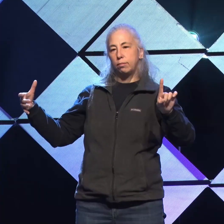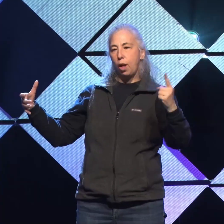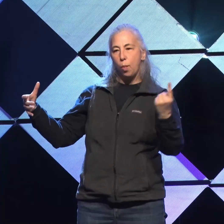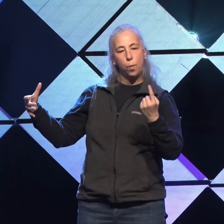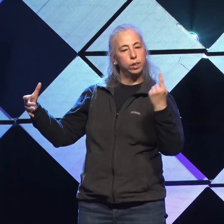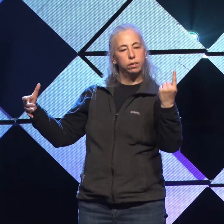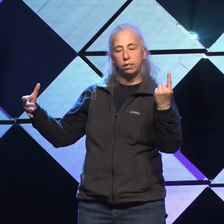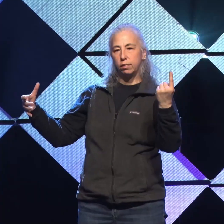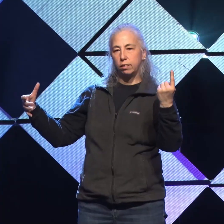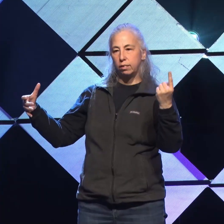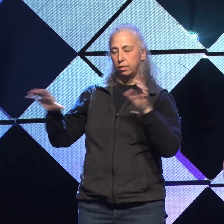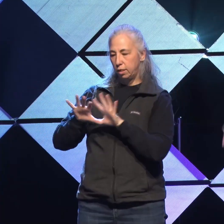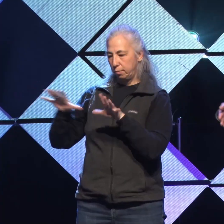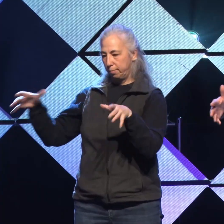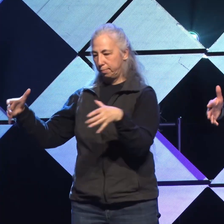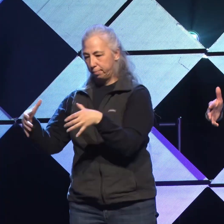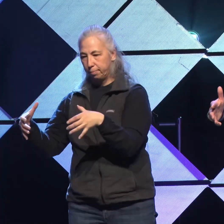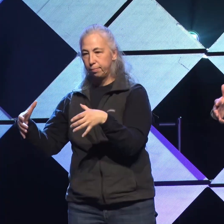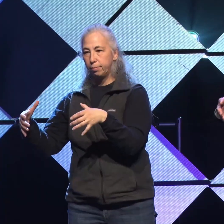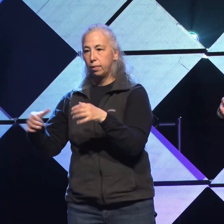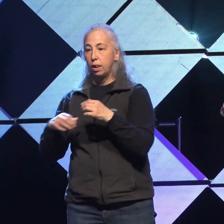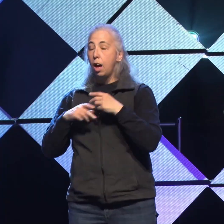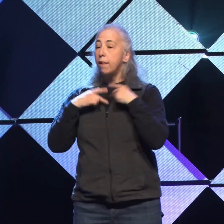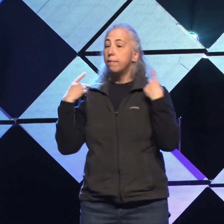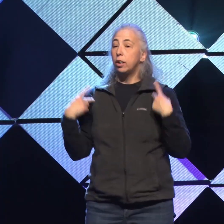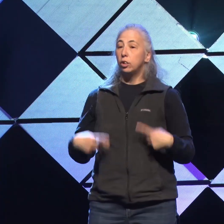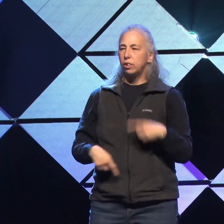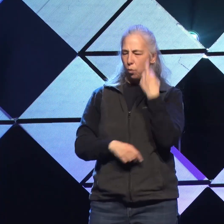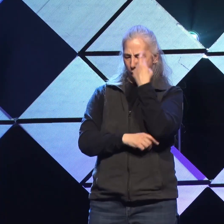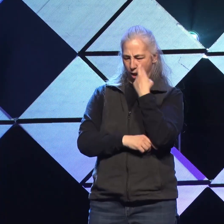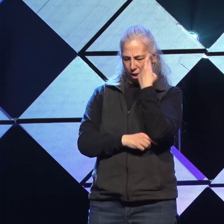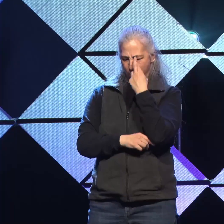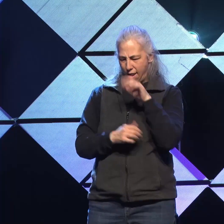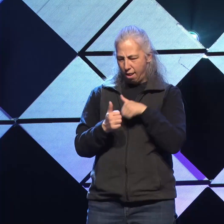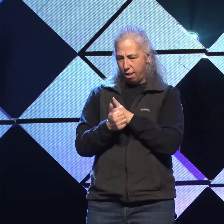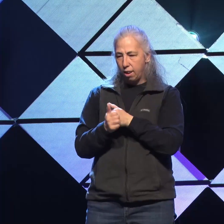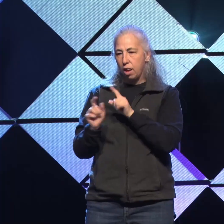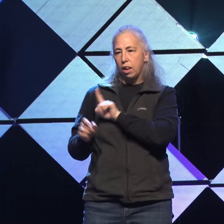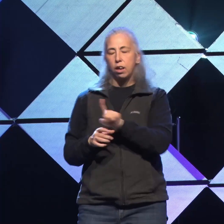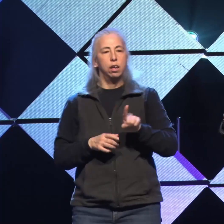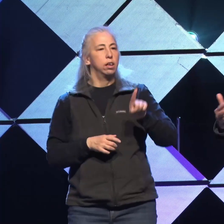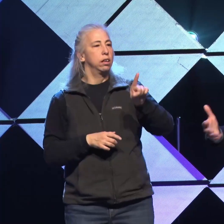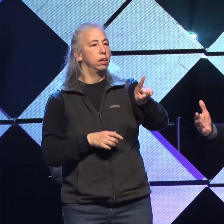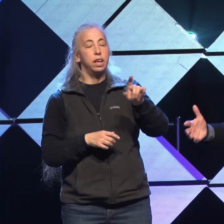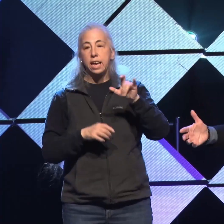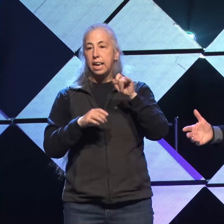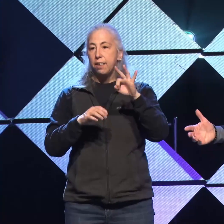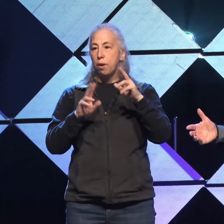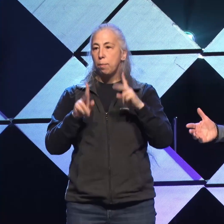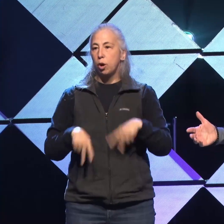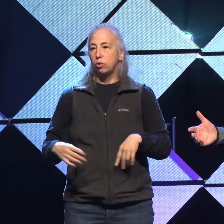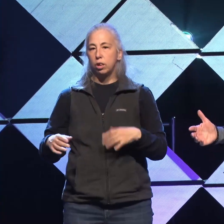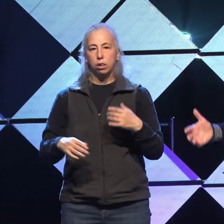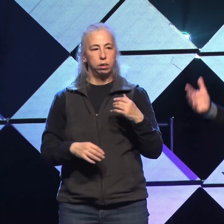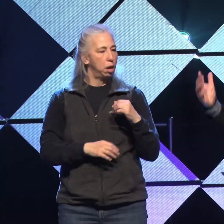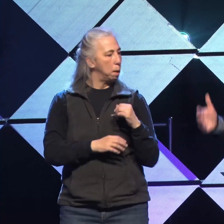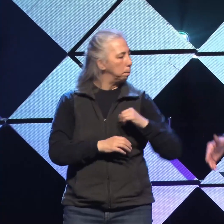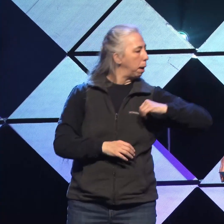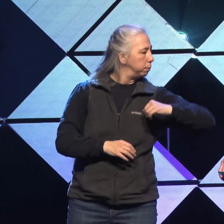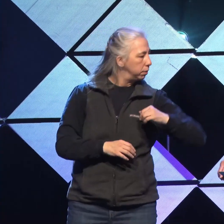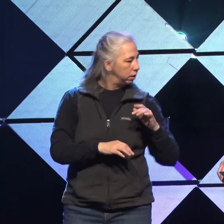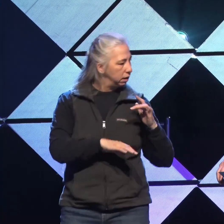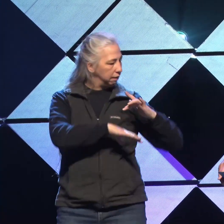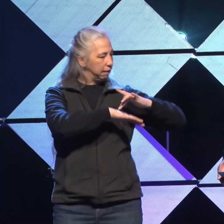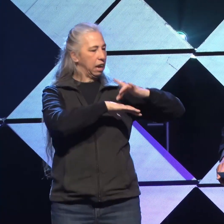from everybody. Pharisee did that because if somebody bumped into him, if somebody touched him accidentally, it